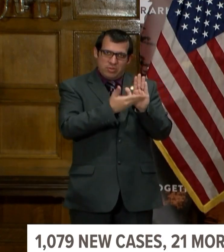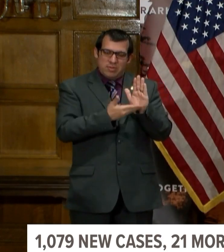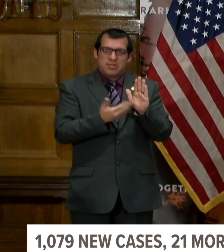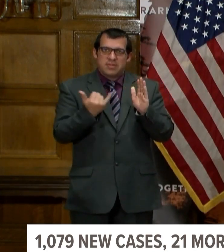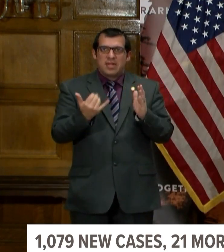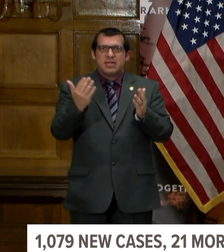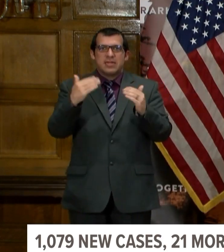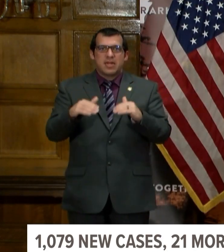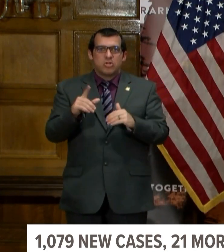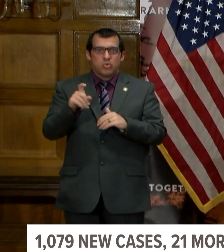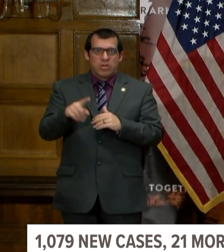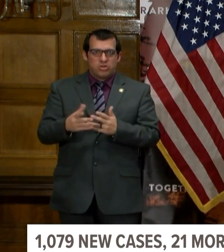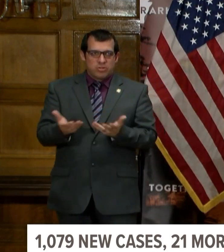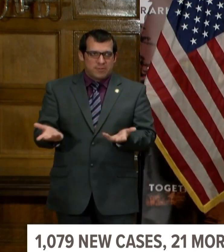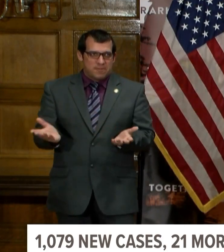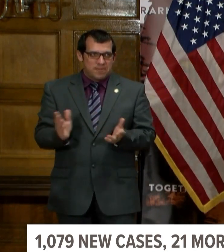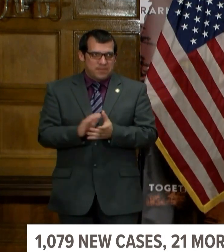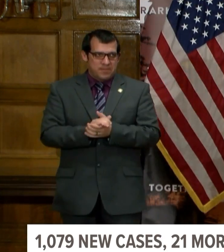question.